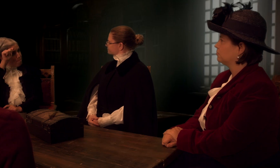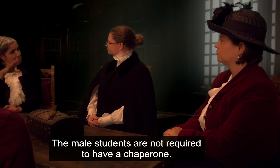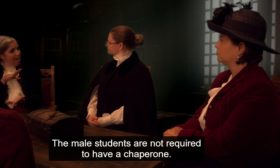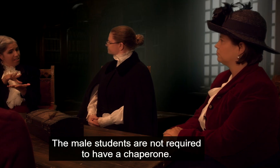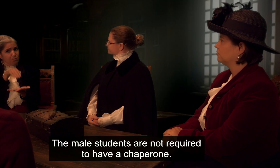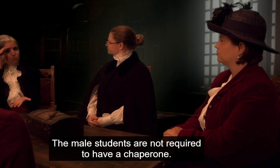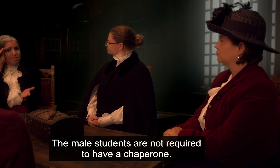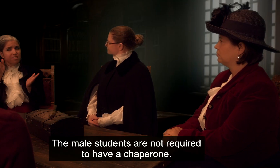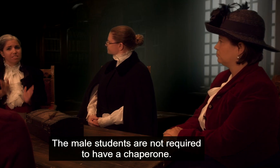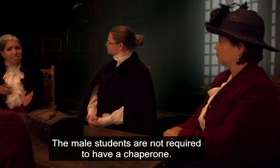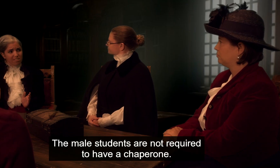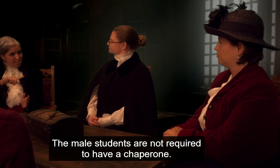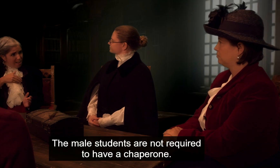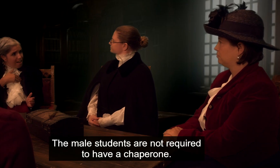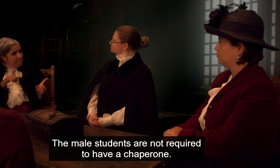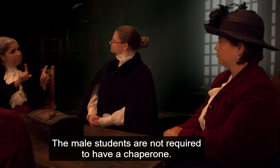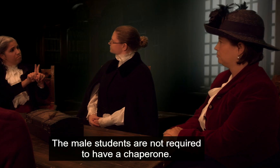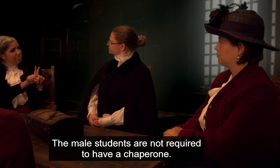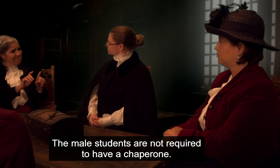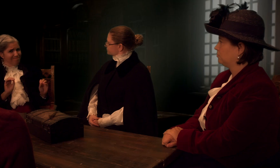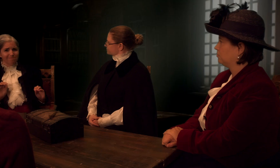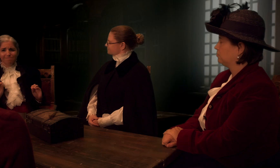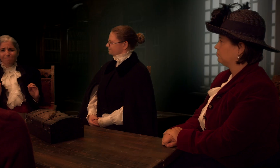The male students are not required to have a chaperone.